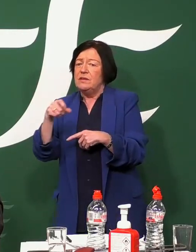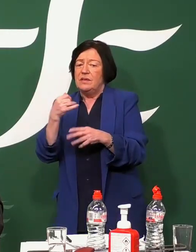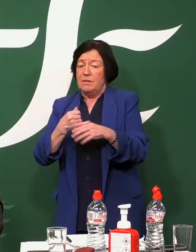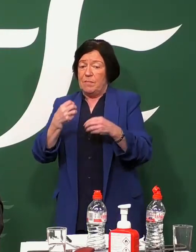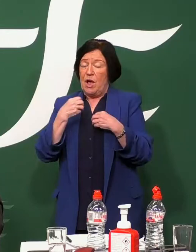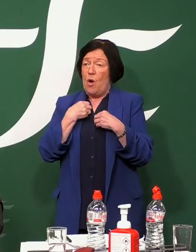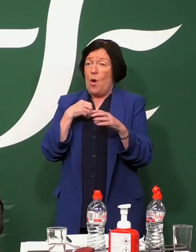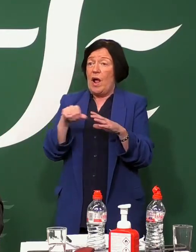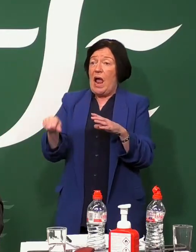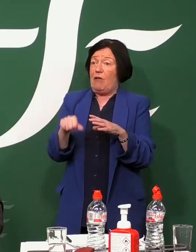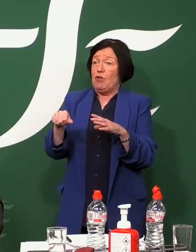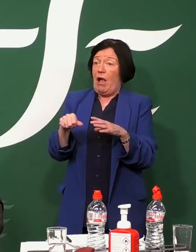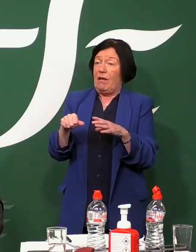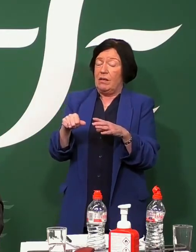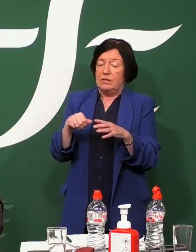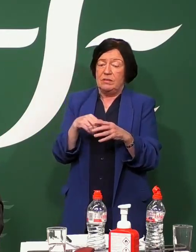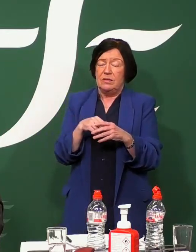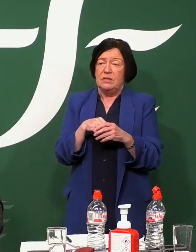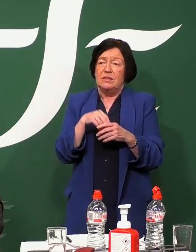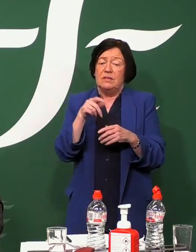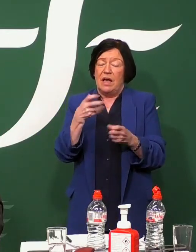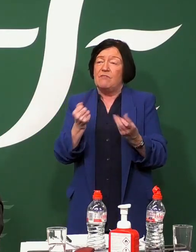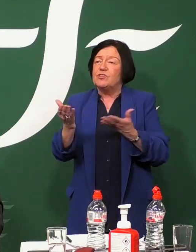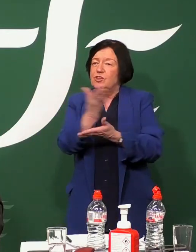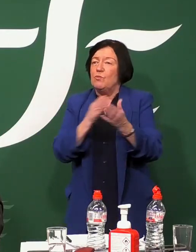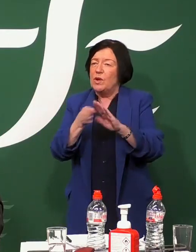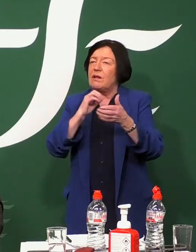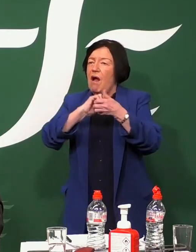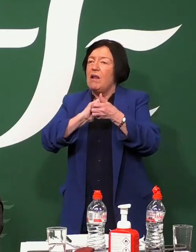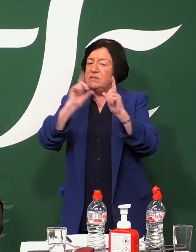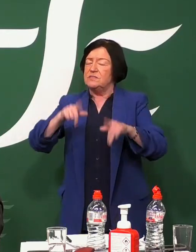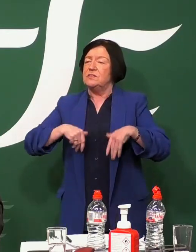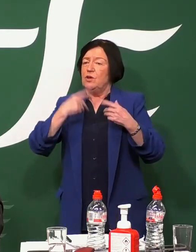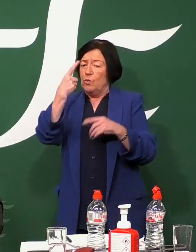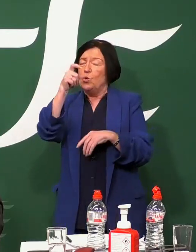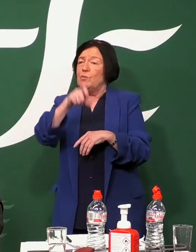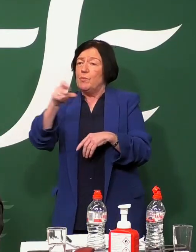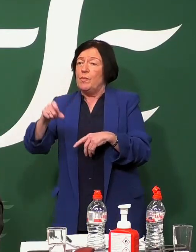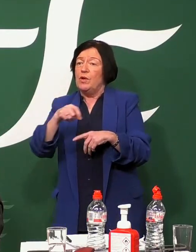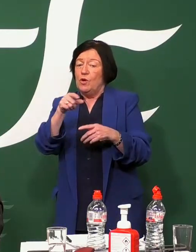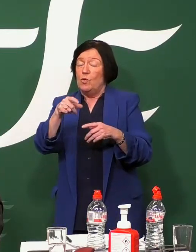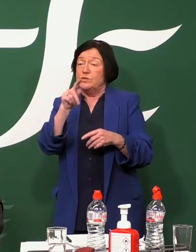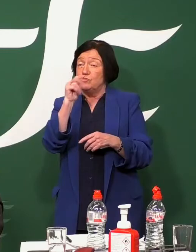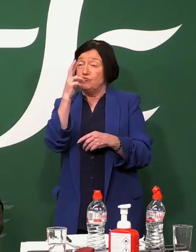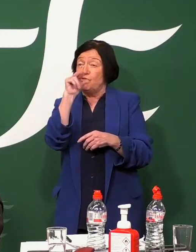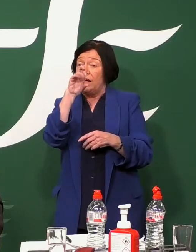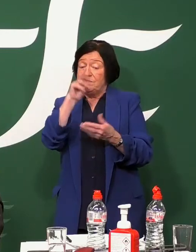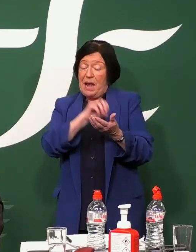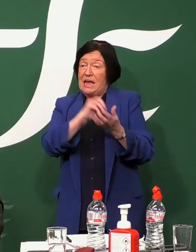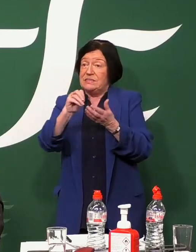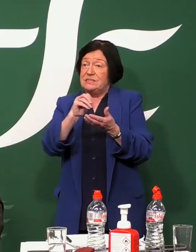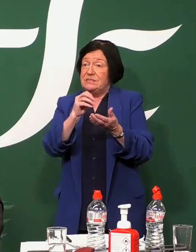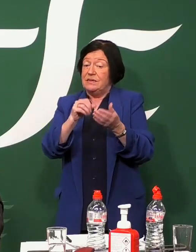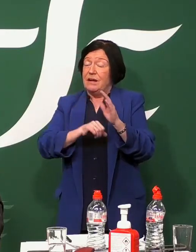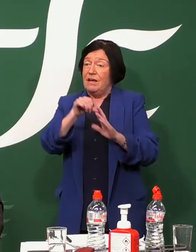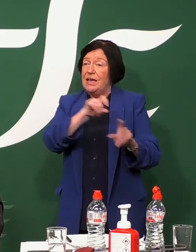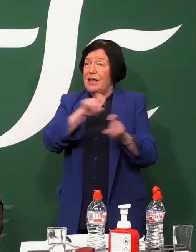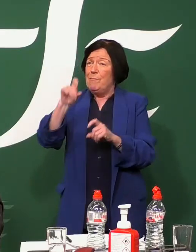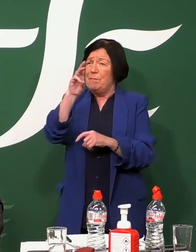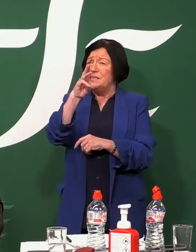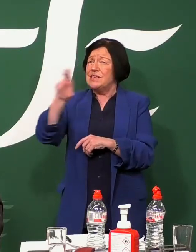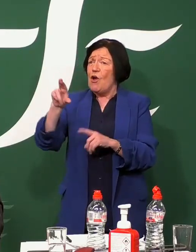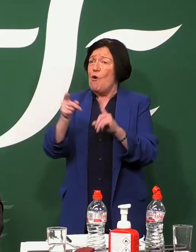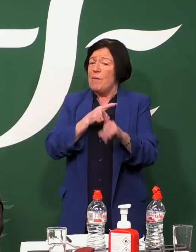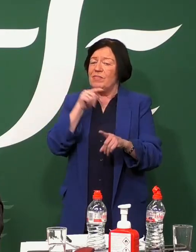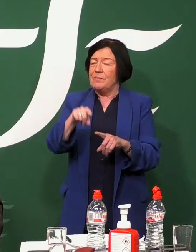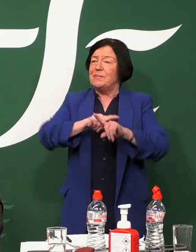own institution, I had a discussion with a colleague this morning about a patient who had a transplant who continues to be PCR positive. That might be a